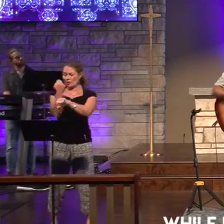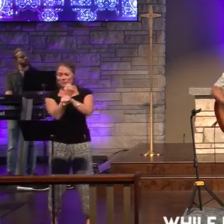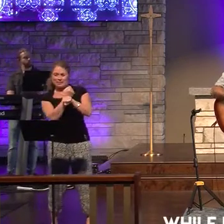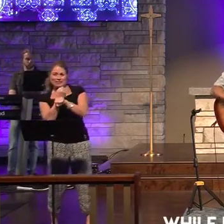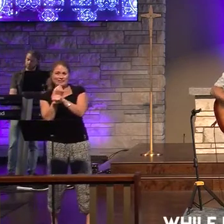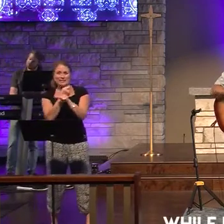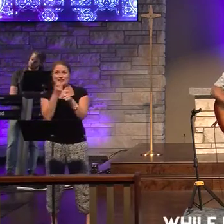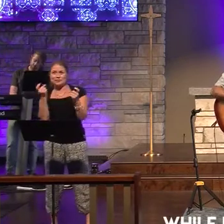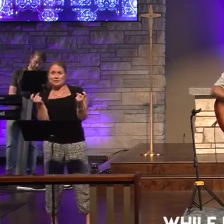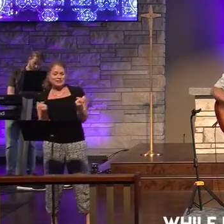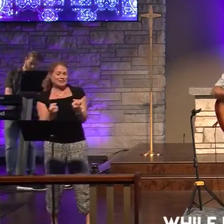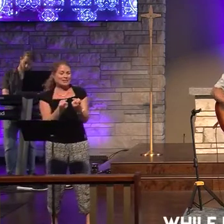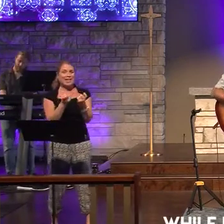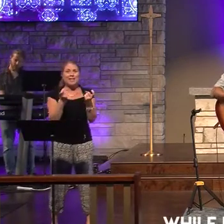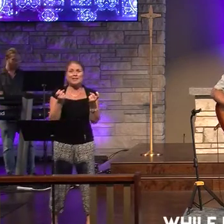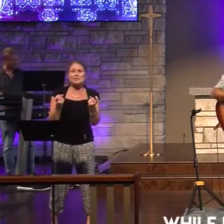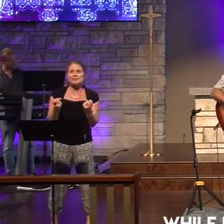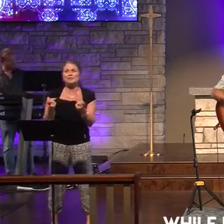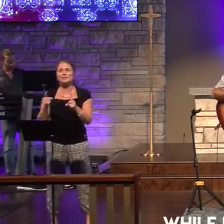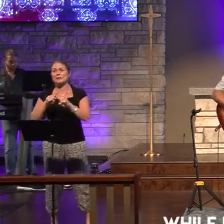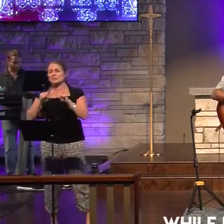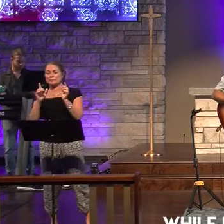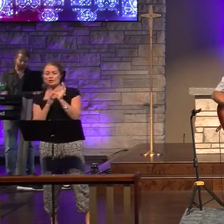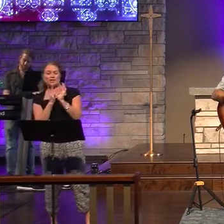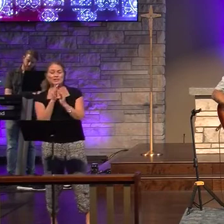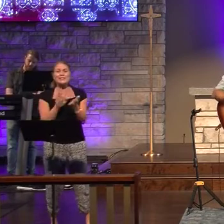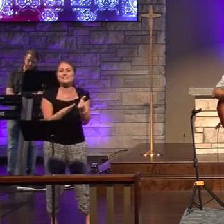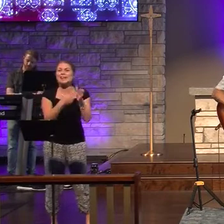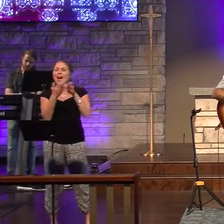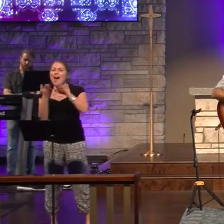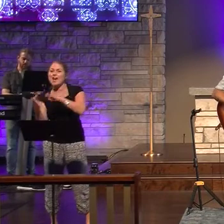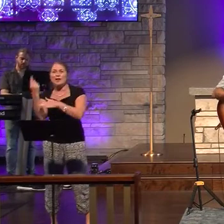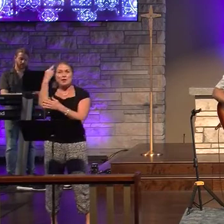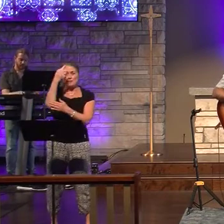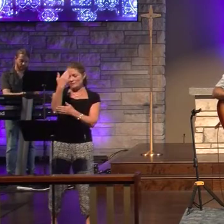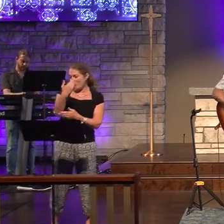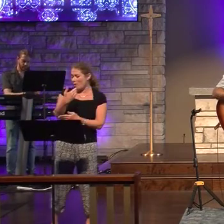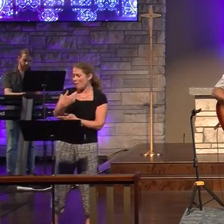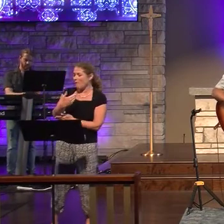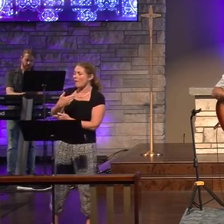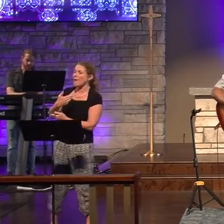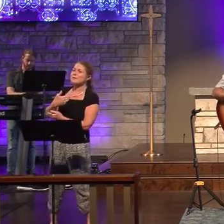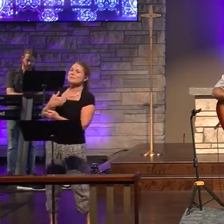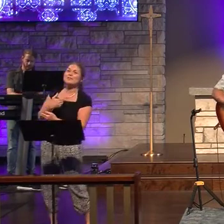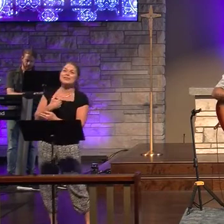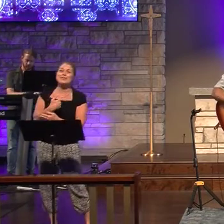deep. While I was a slave to sin, Jesus died.